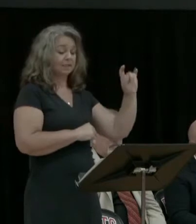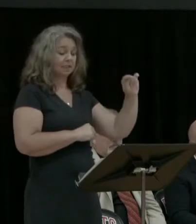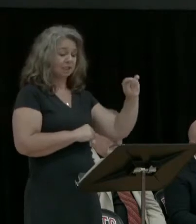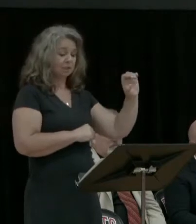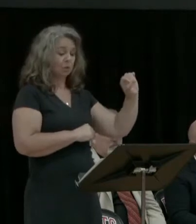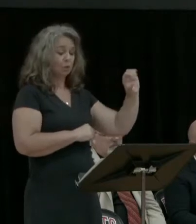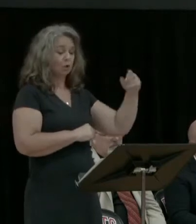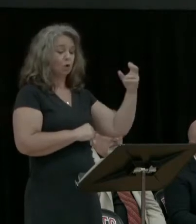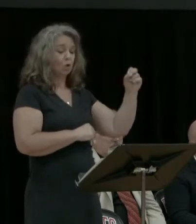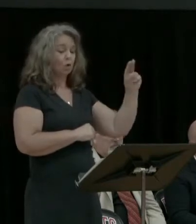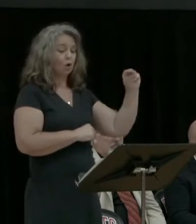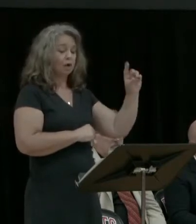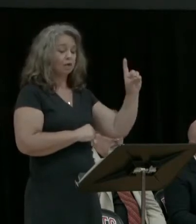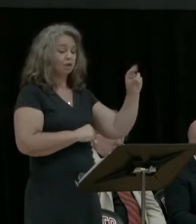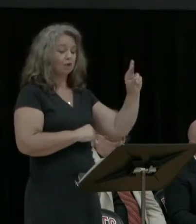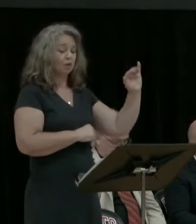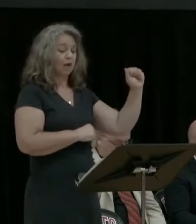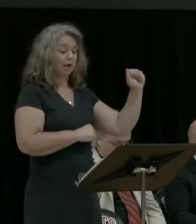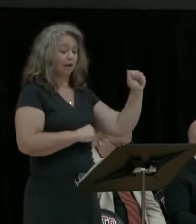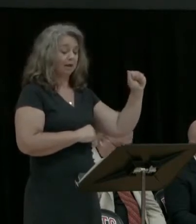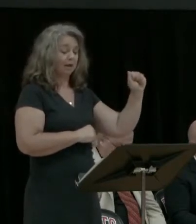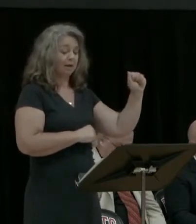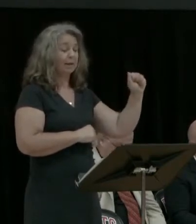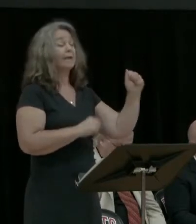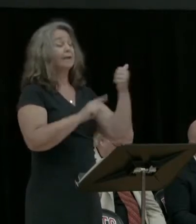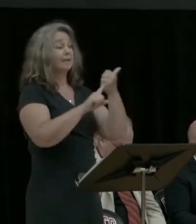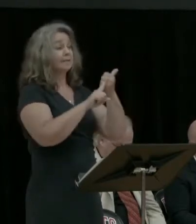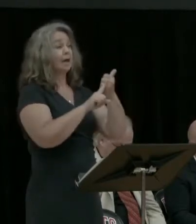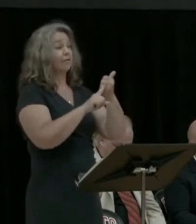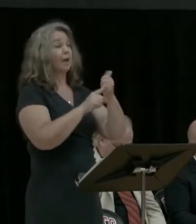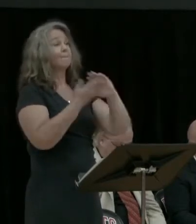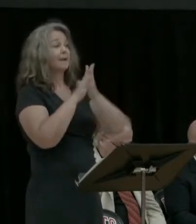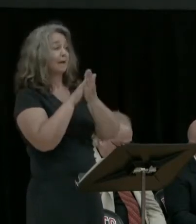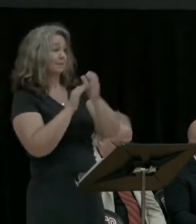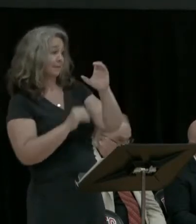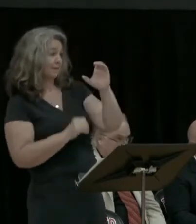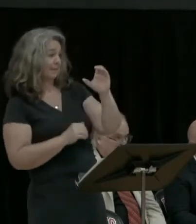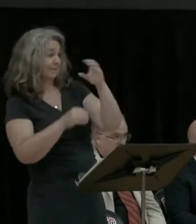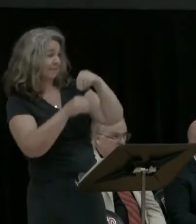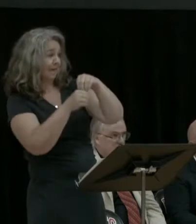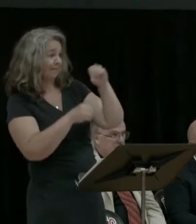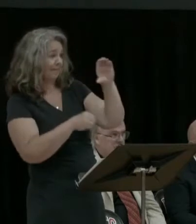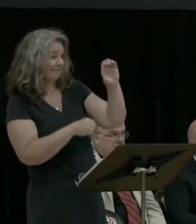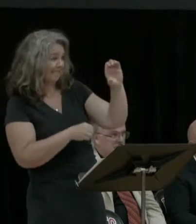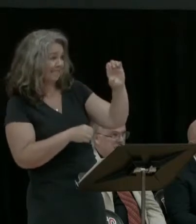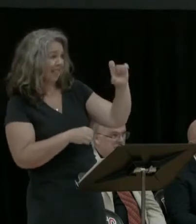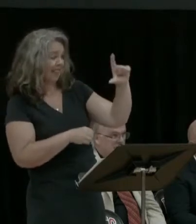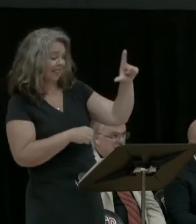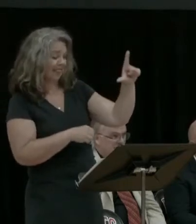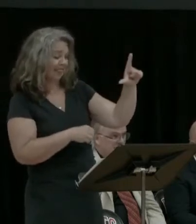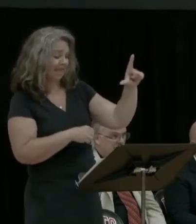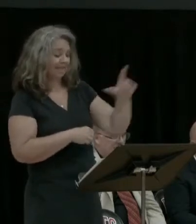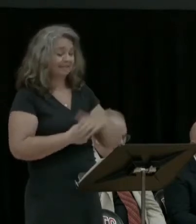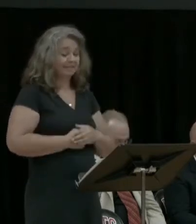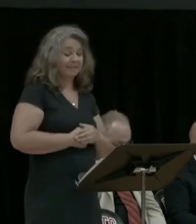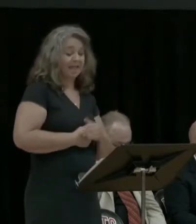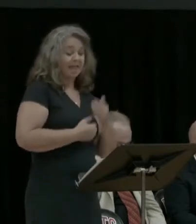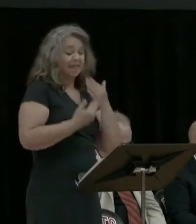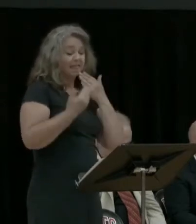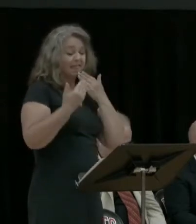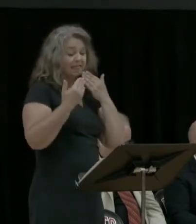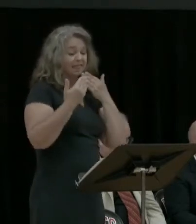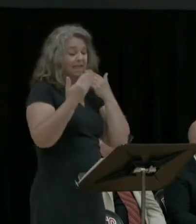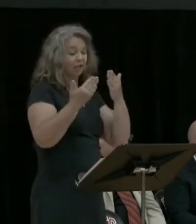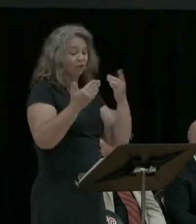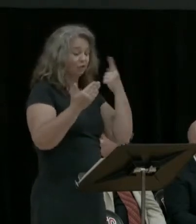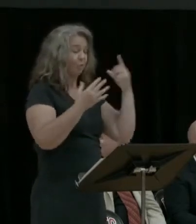Yes, I will for sure use that later in life. Thank you, Ms. Bachman, and I am sorry, Stan.